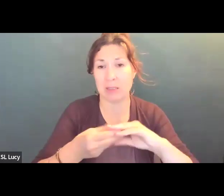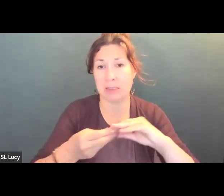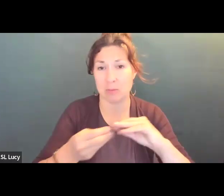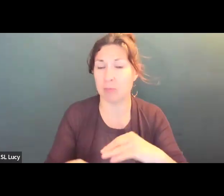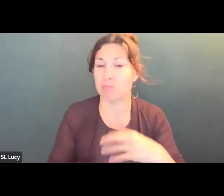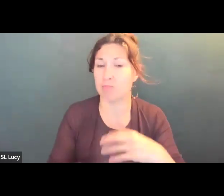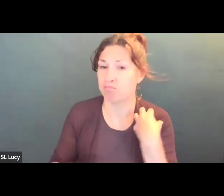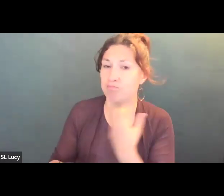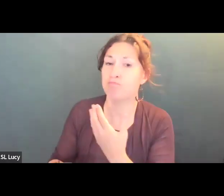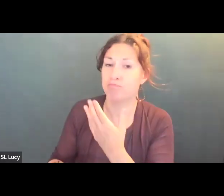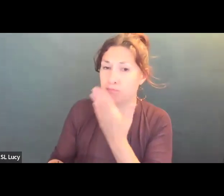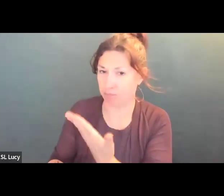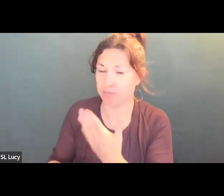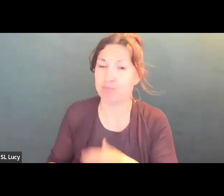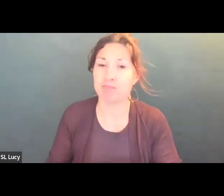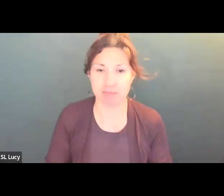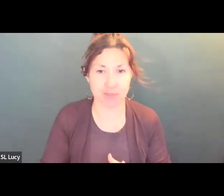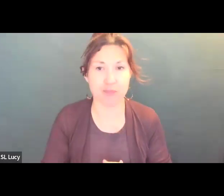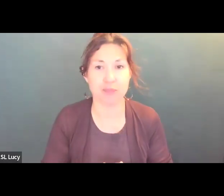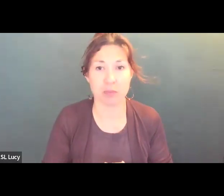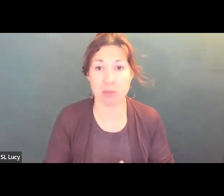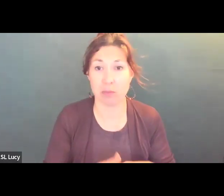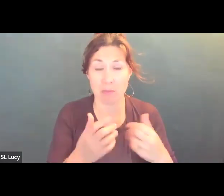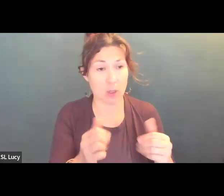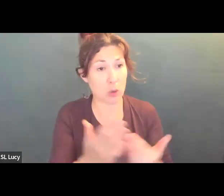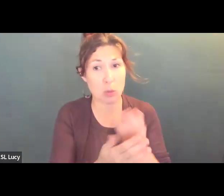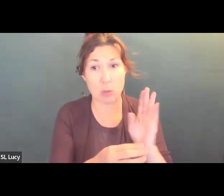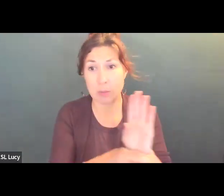Thank you. New business?